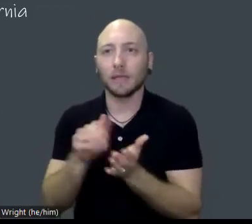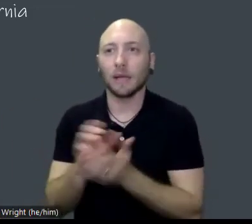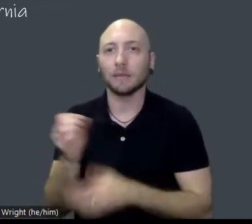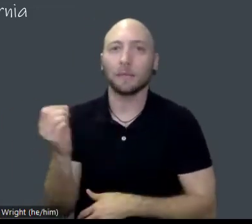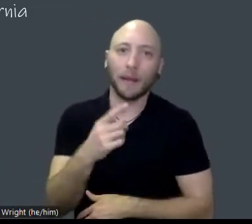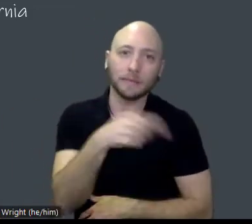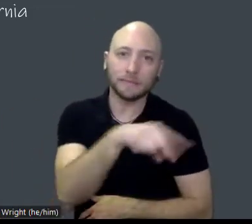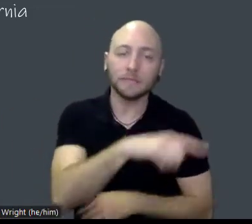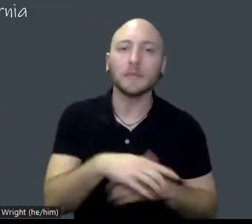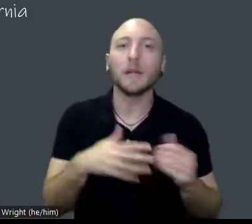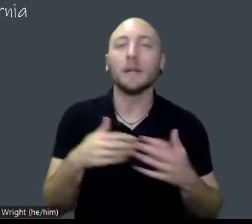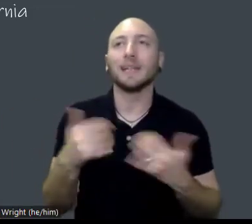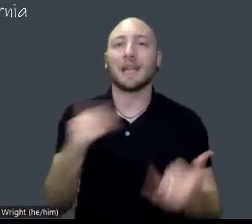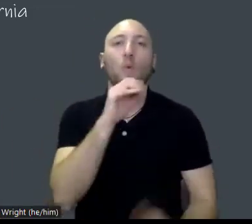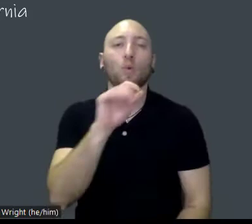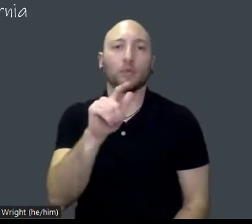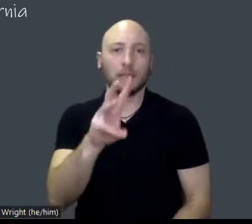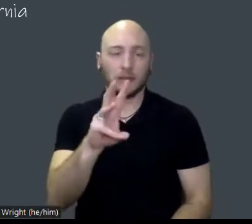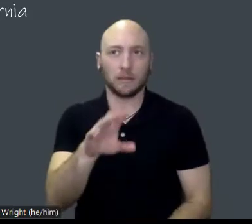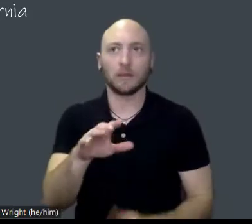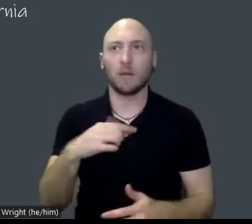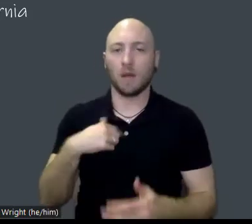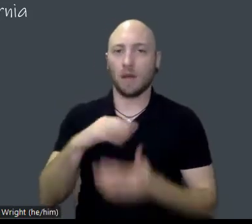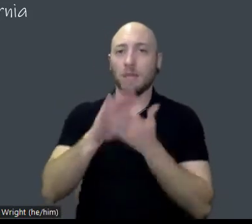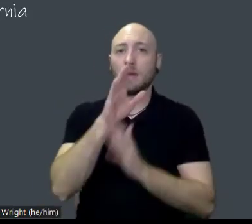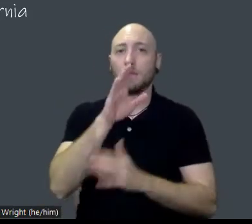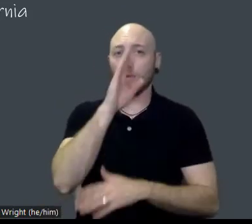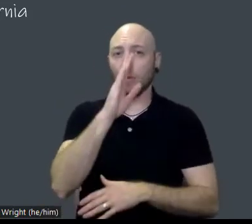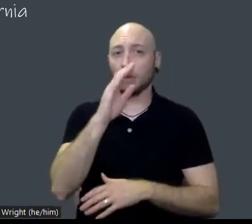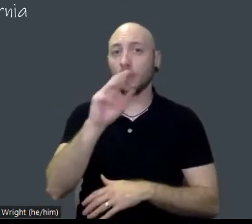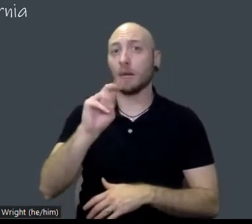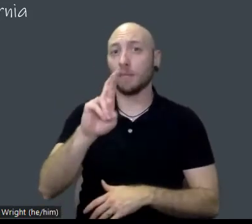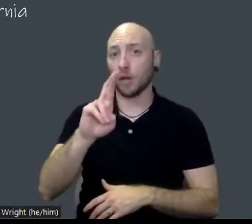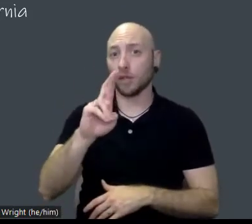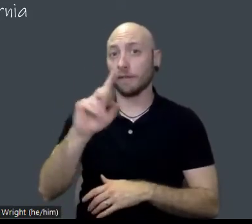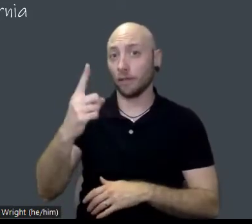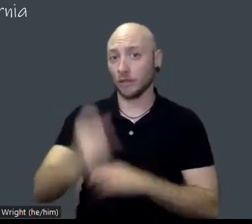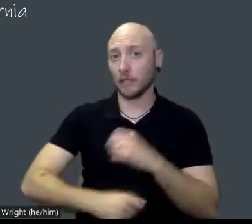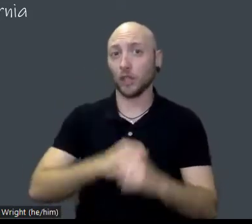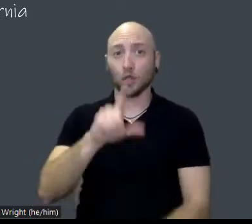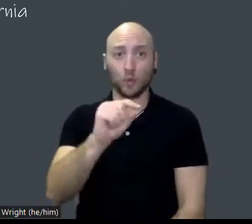so I got sober March 1st, 2021. So between